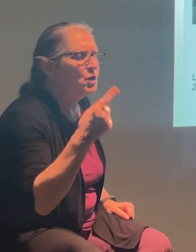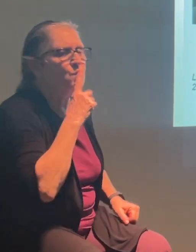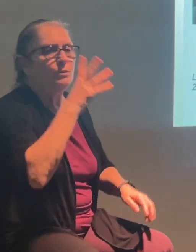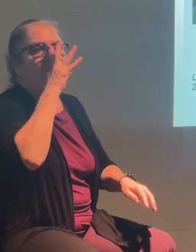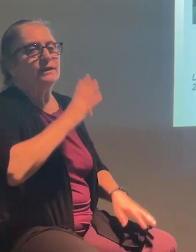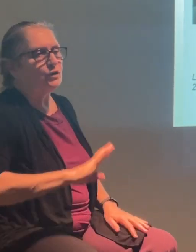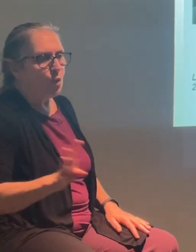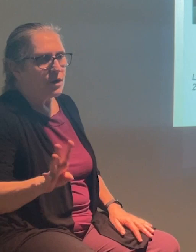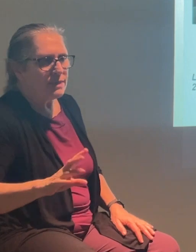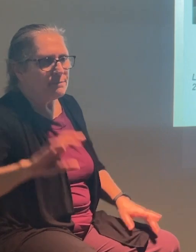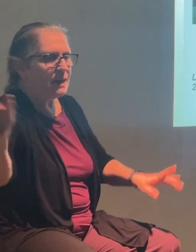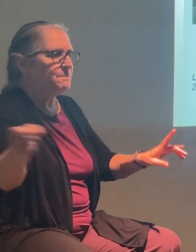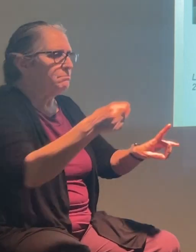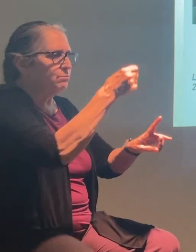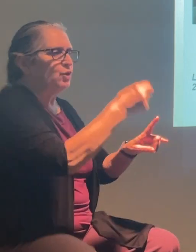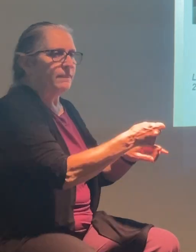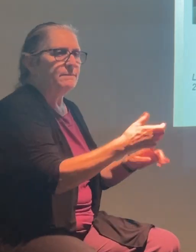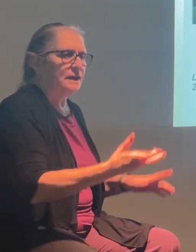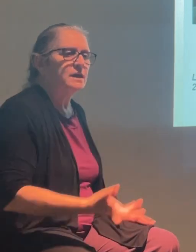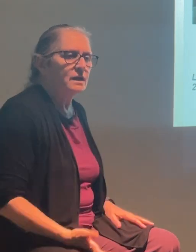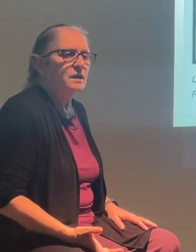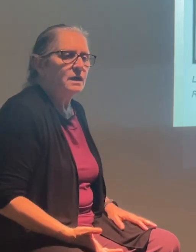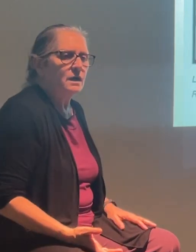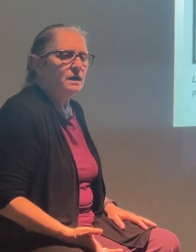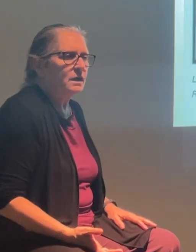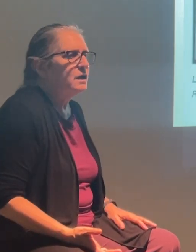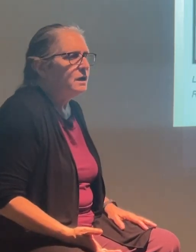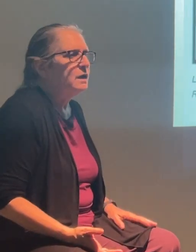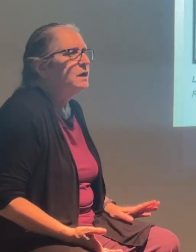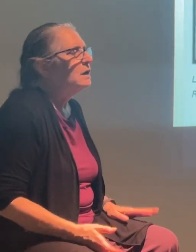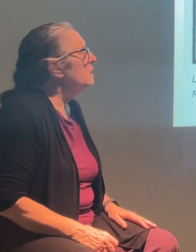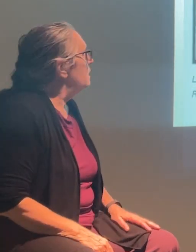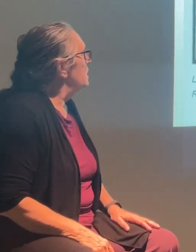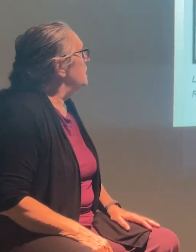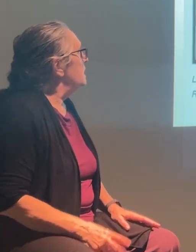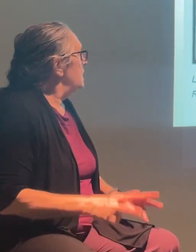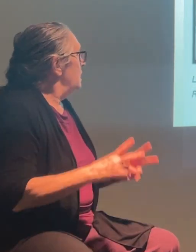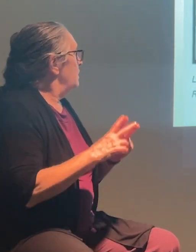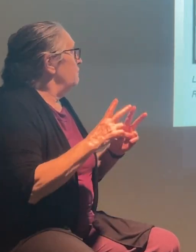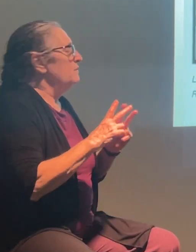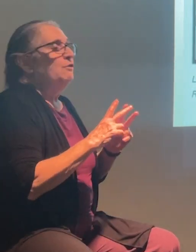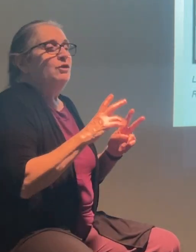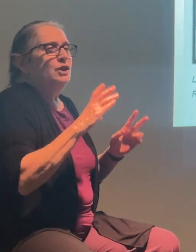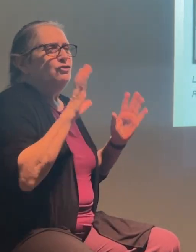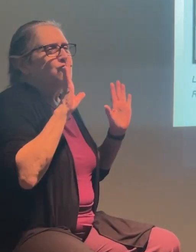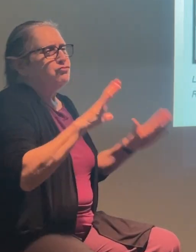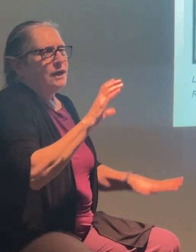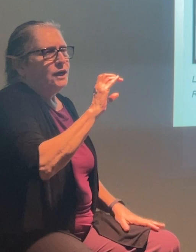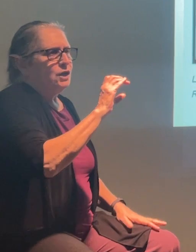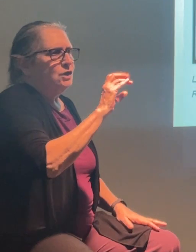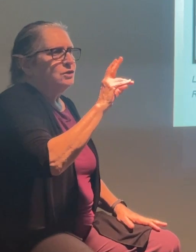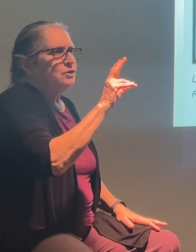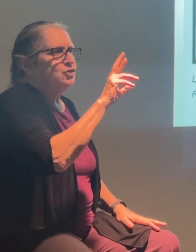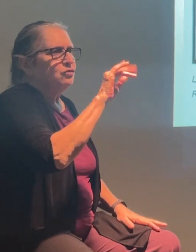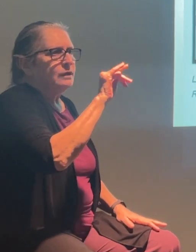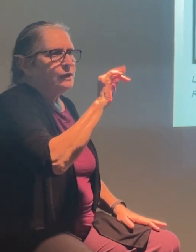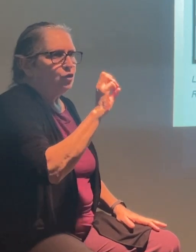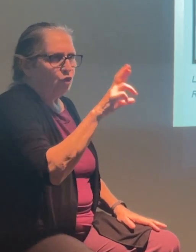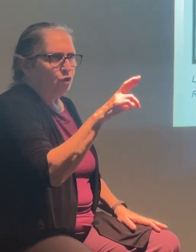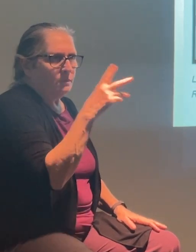and now we have to put them in a division. So he was a very, very great curator in that sense that he was very human.